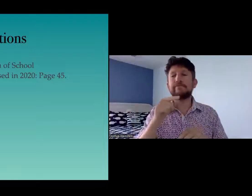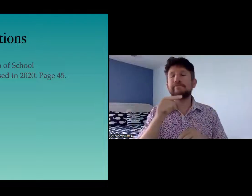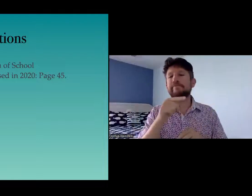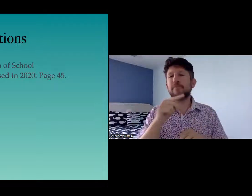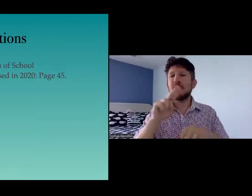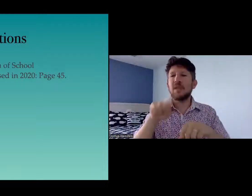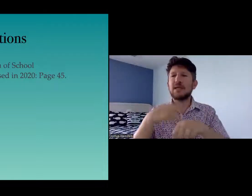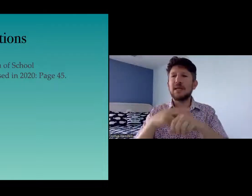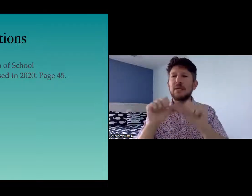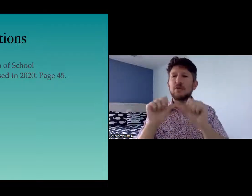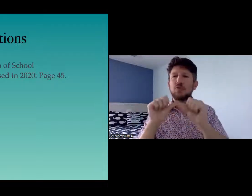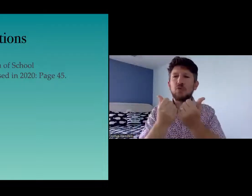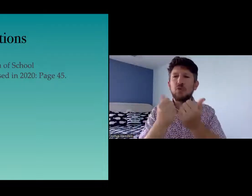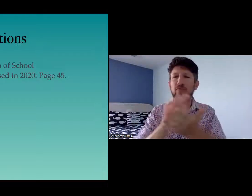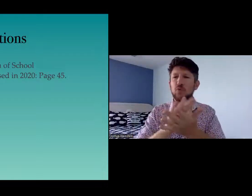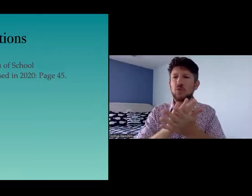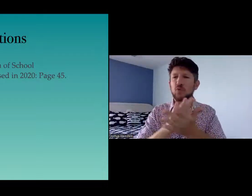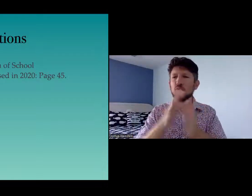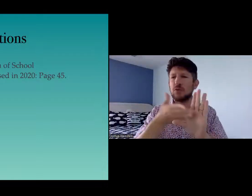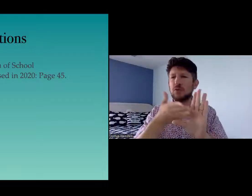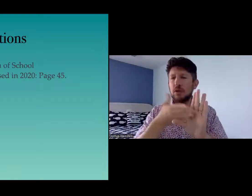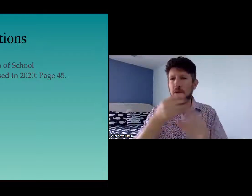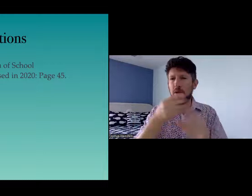So I will share another screen now